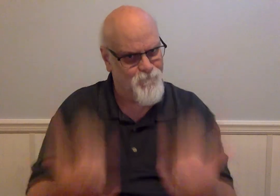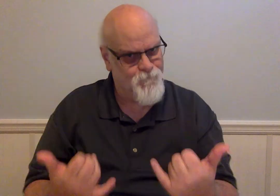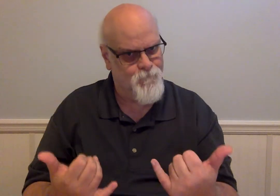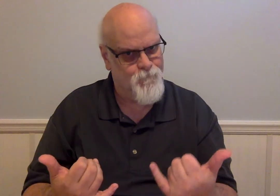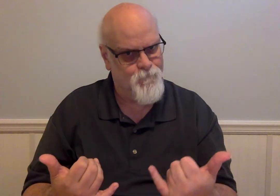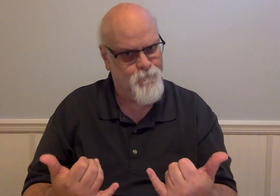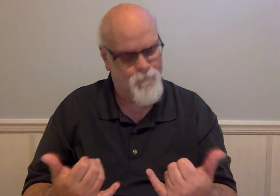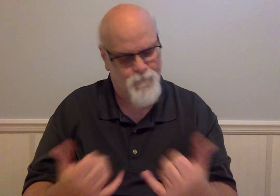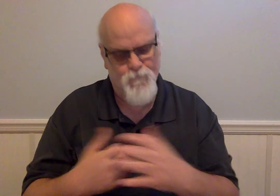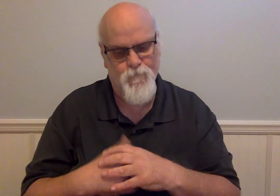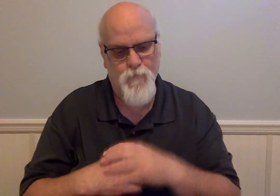now.